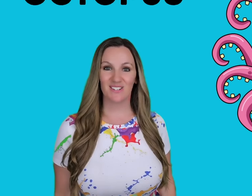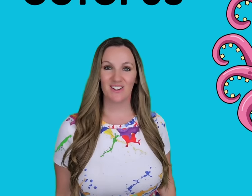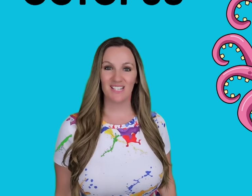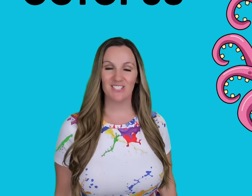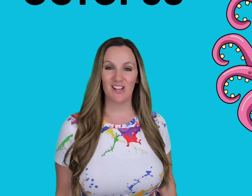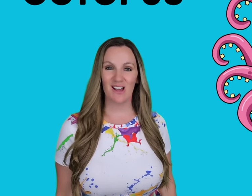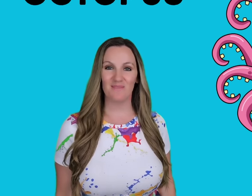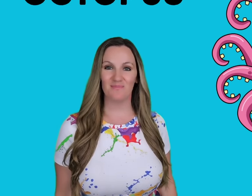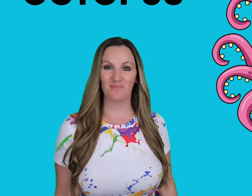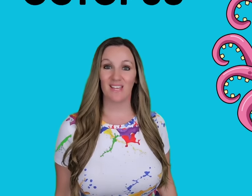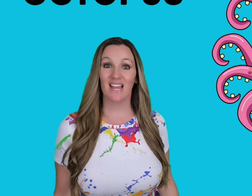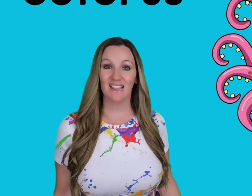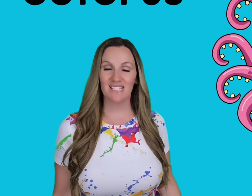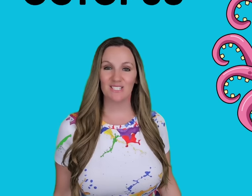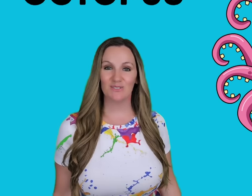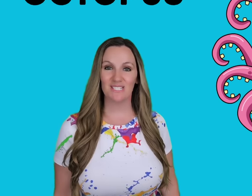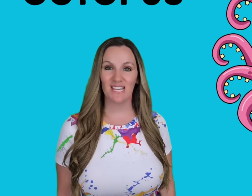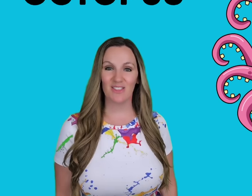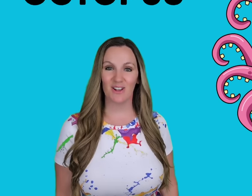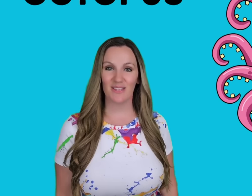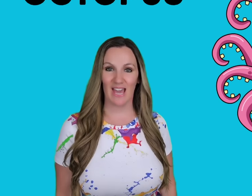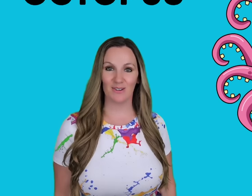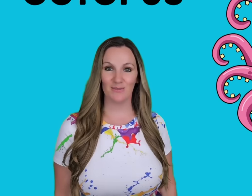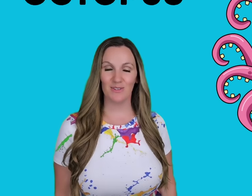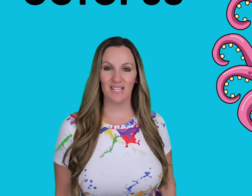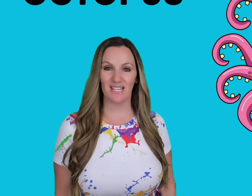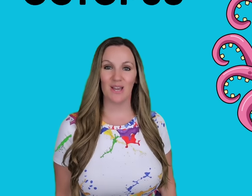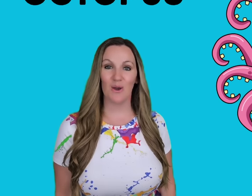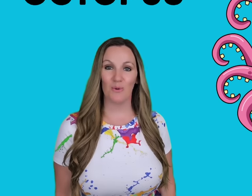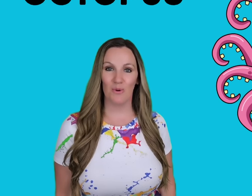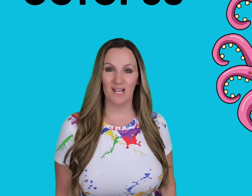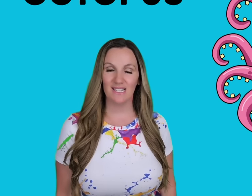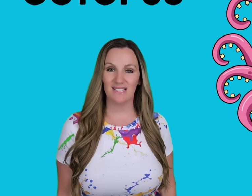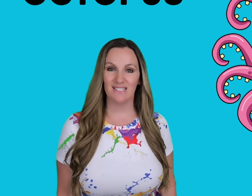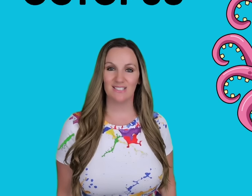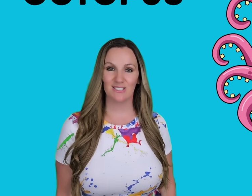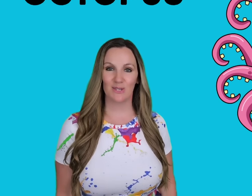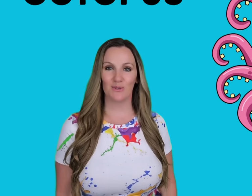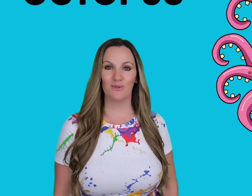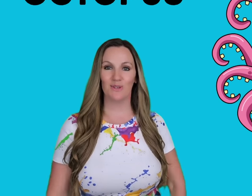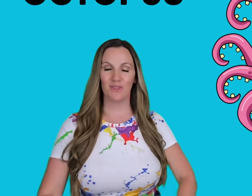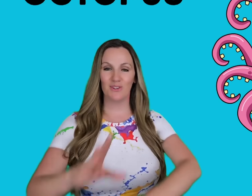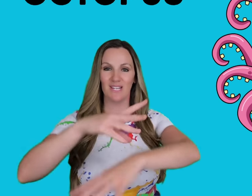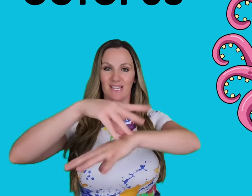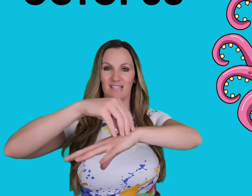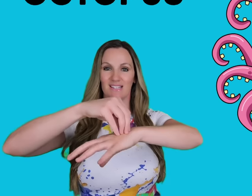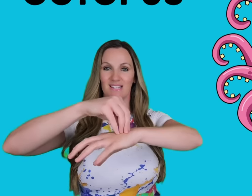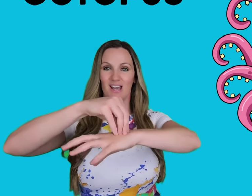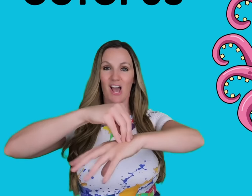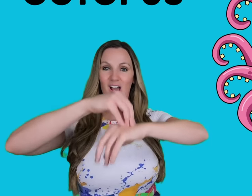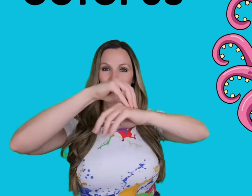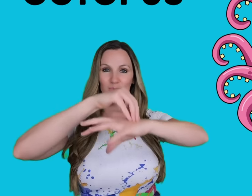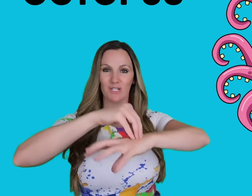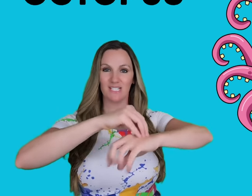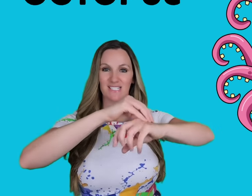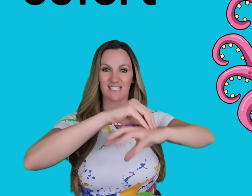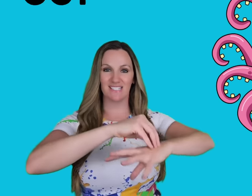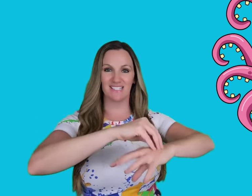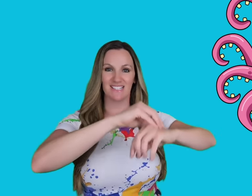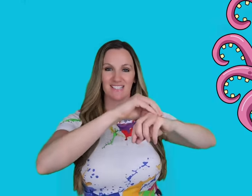Great job! Let's do it together on the count of three. One, two, three. Octopus. Can